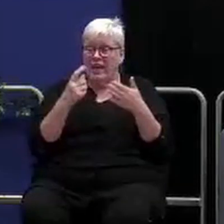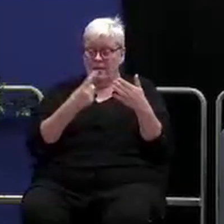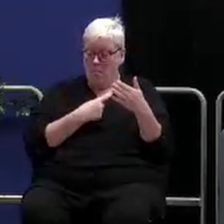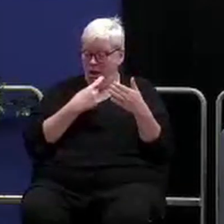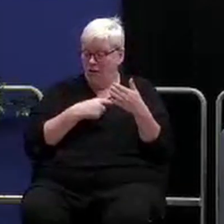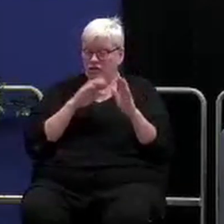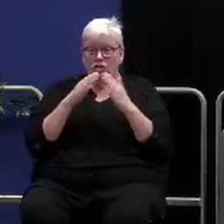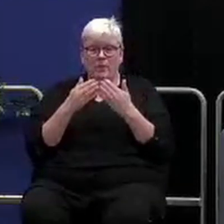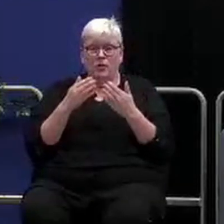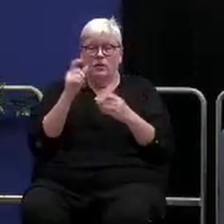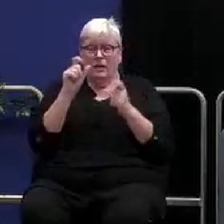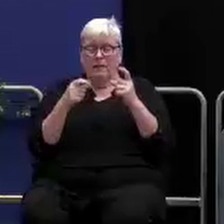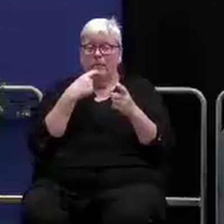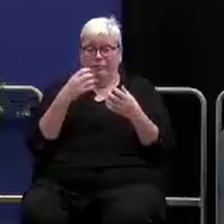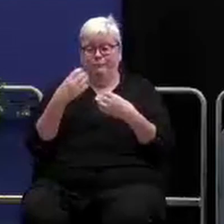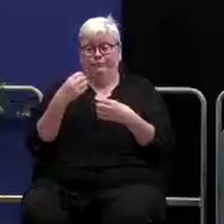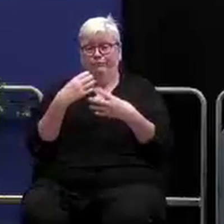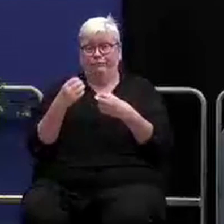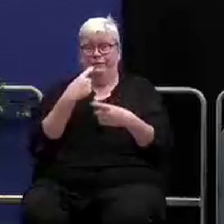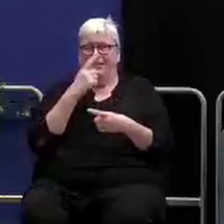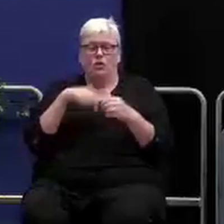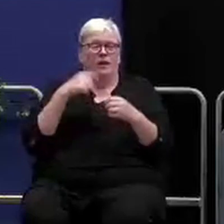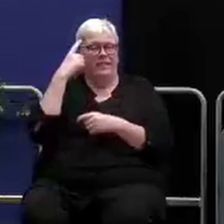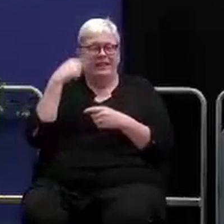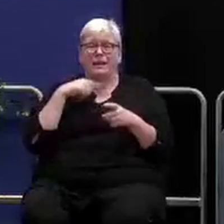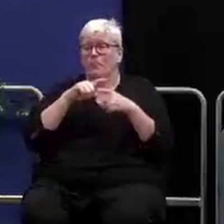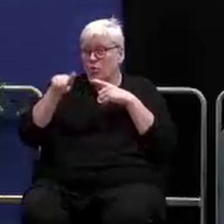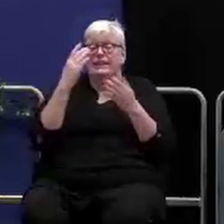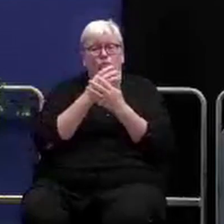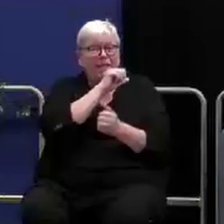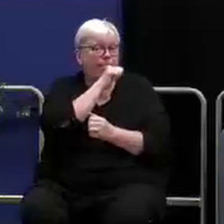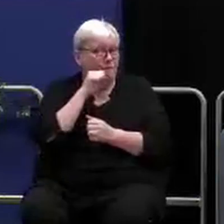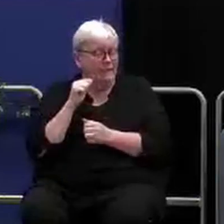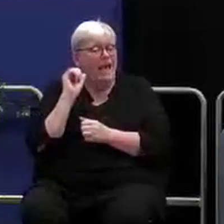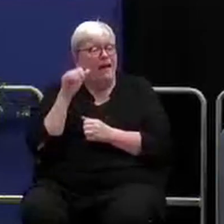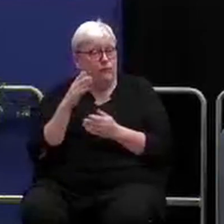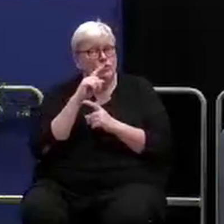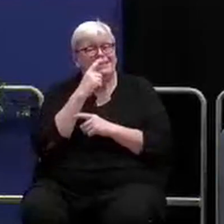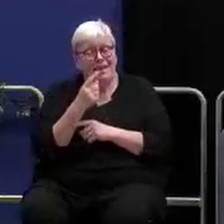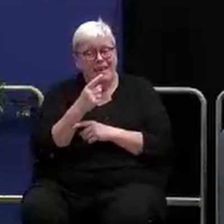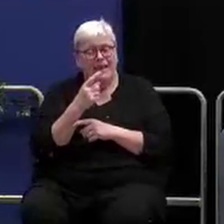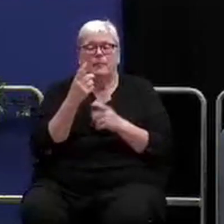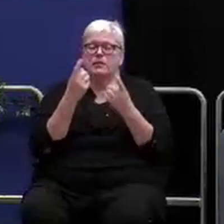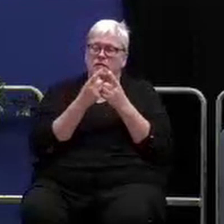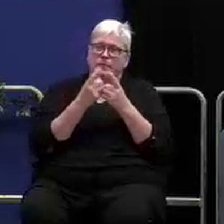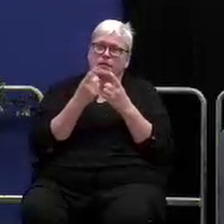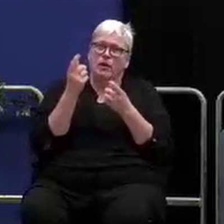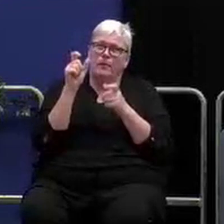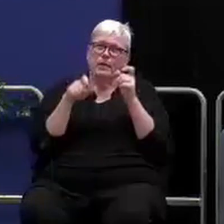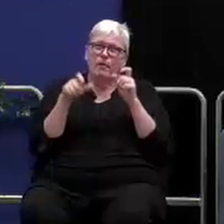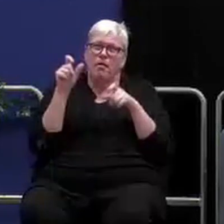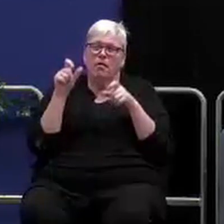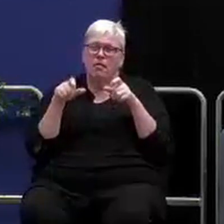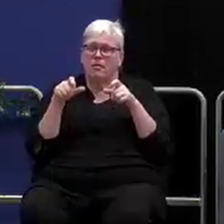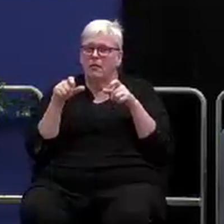people tell you what they think, which is mostly really lovely. But it is something where people